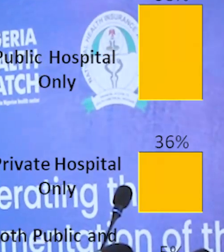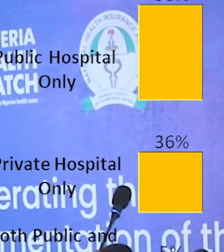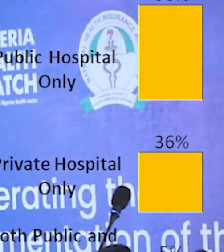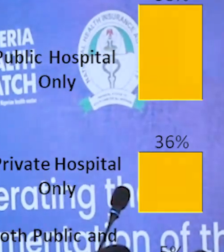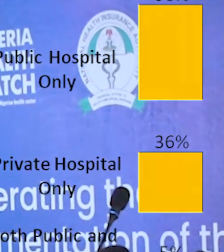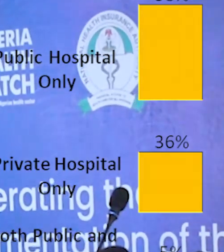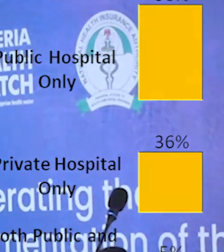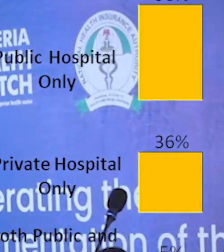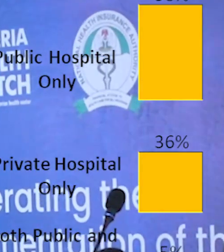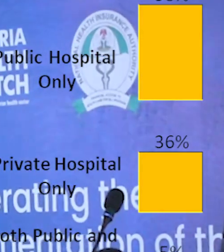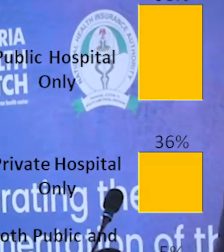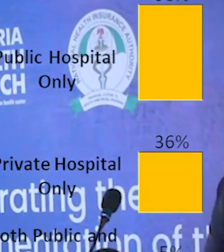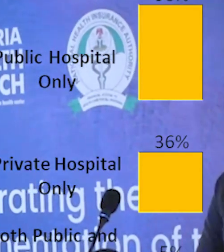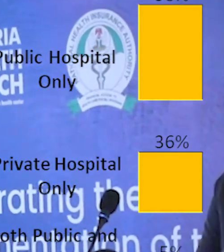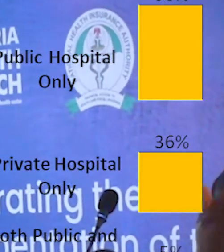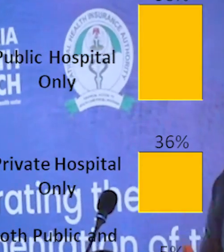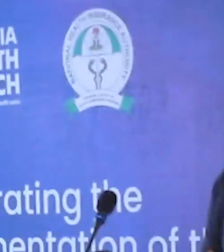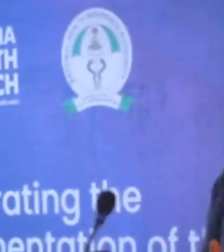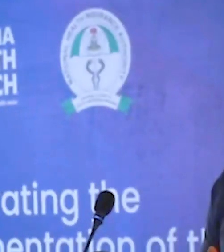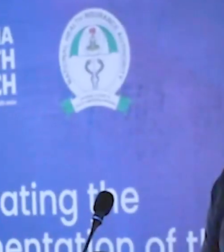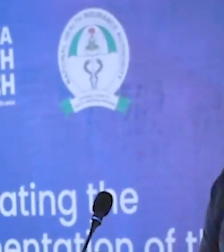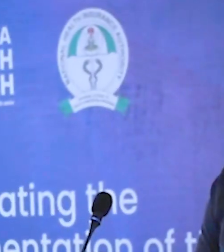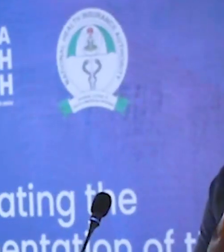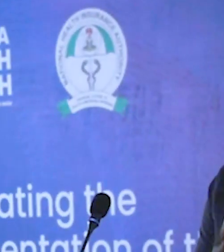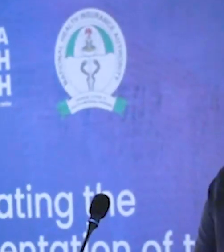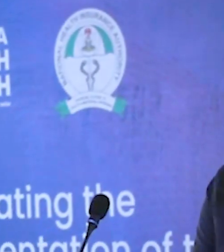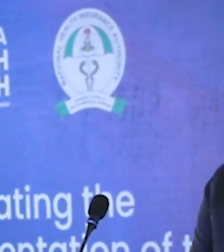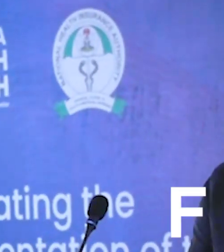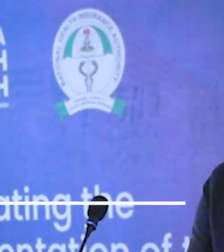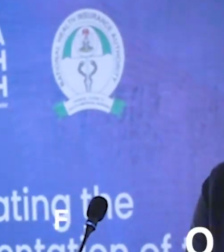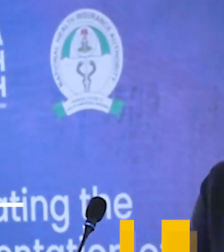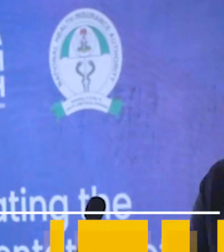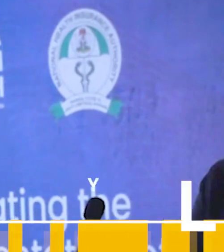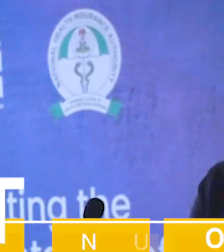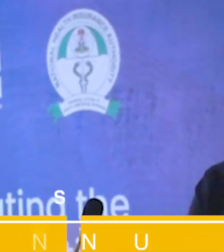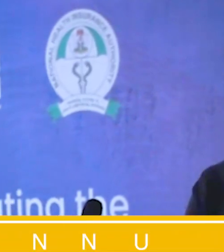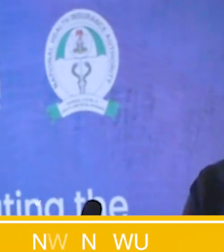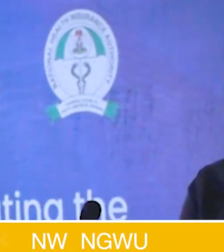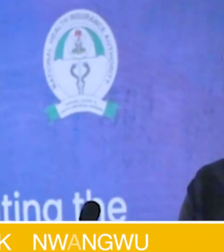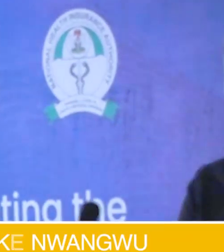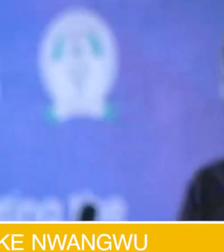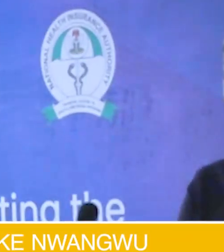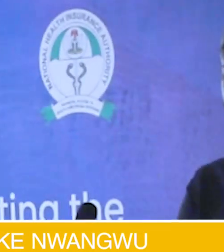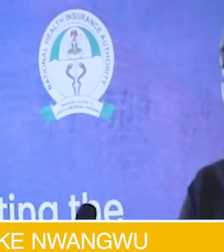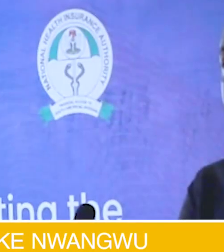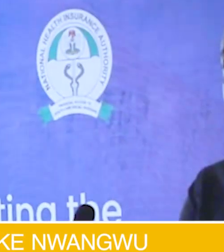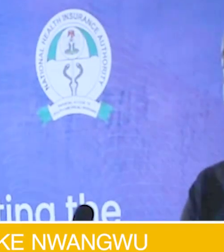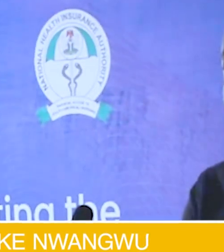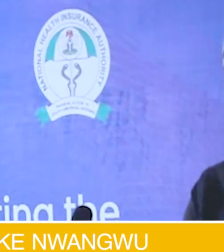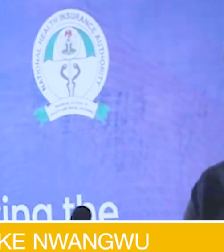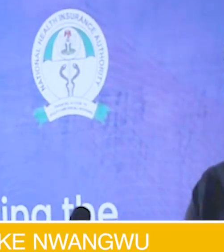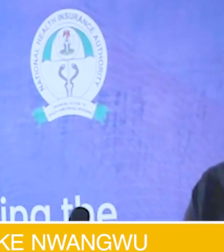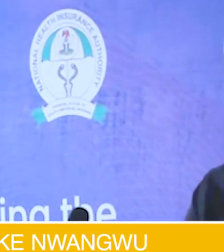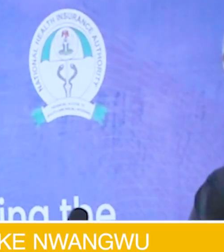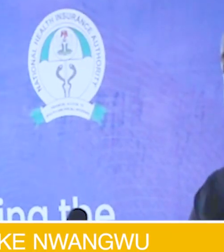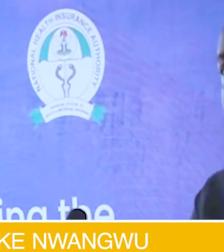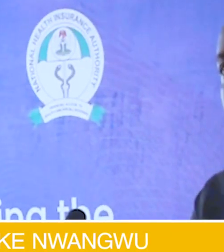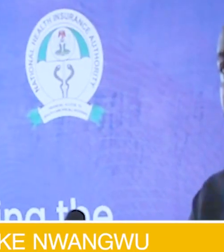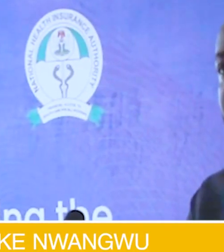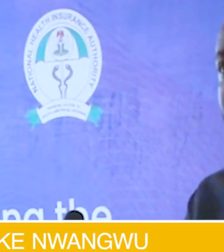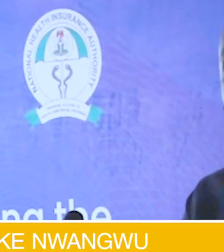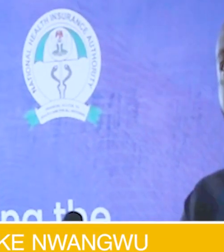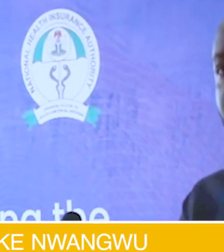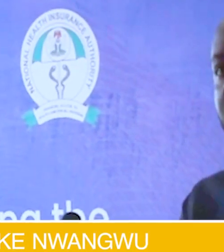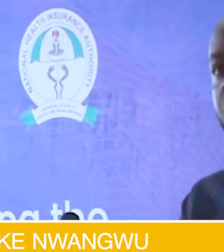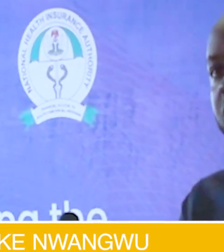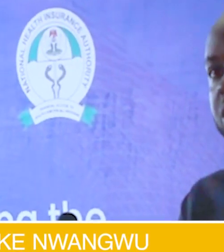health facilities. So in all that we're speaking, we need to be sure that whatever we do cover public health facilities. And if you